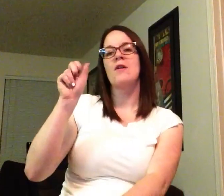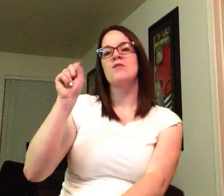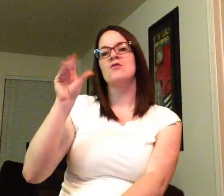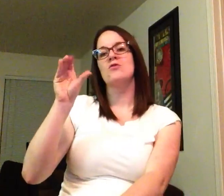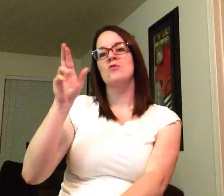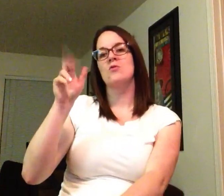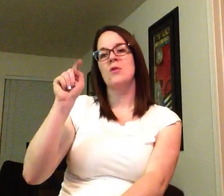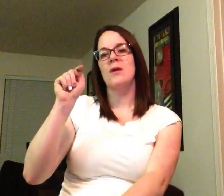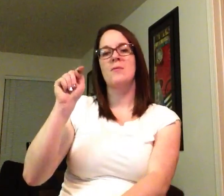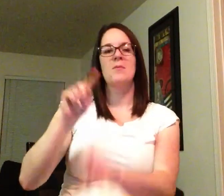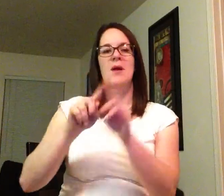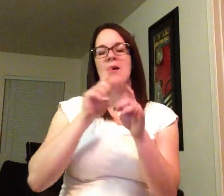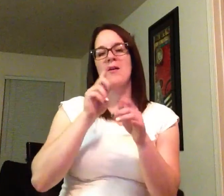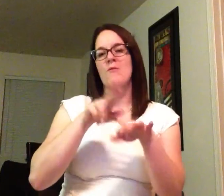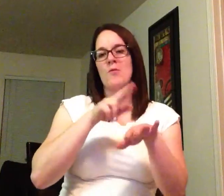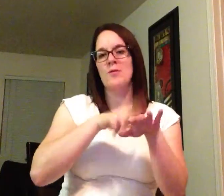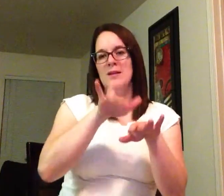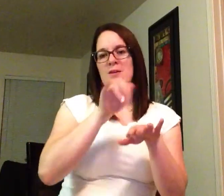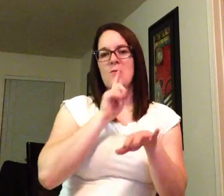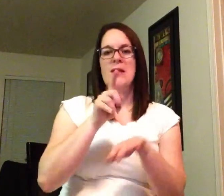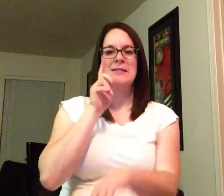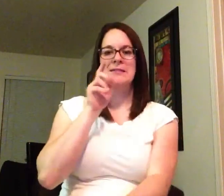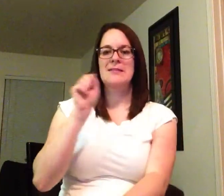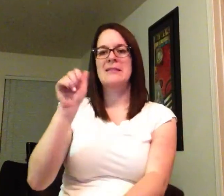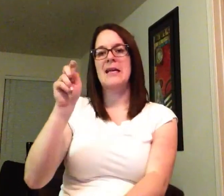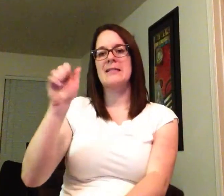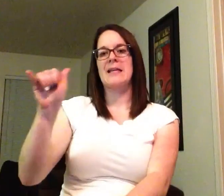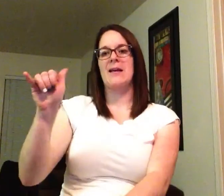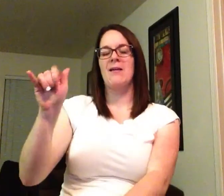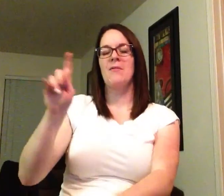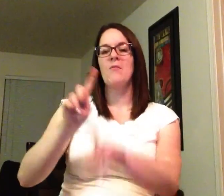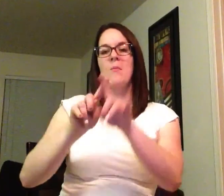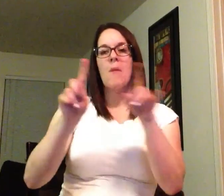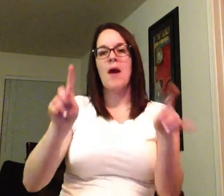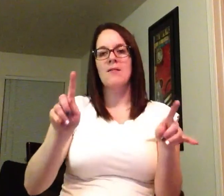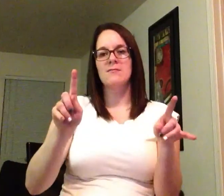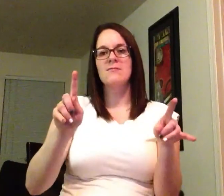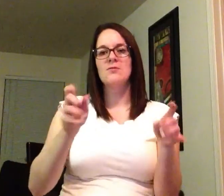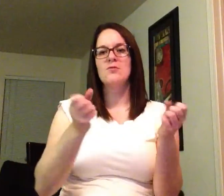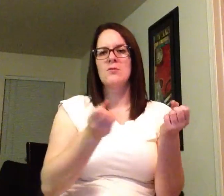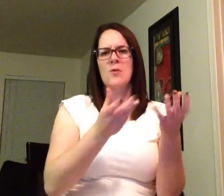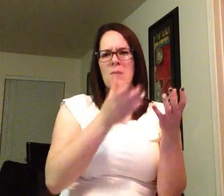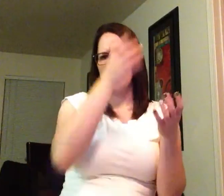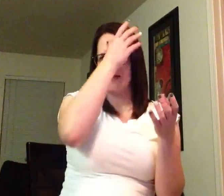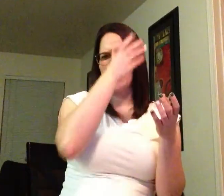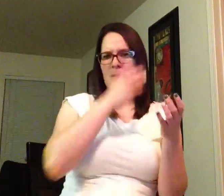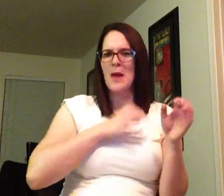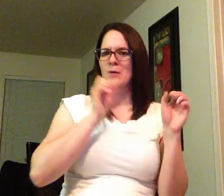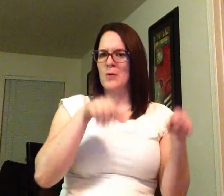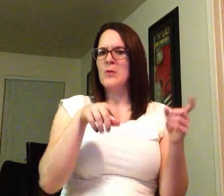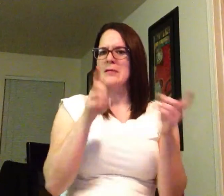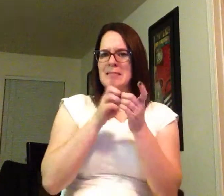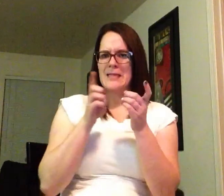forward. But the real failure was that there were plenty of men for me to date. These algorithms had a sea full of